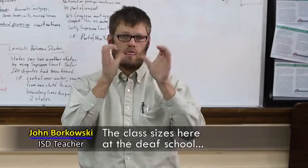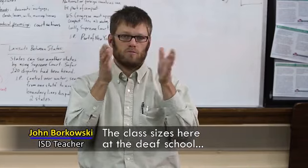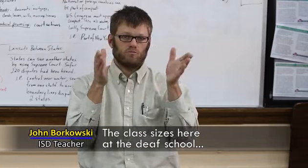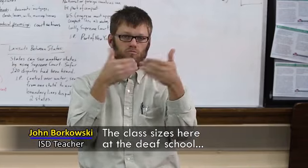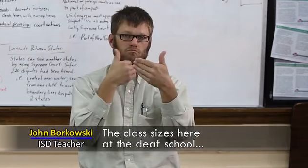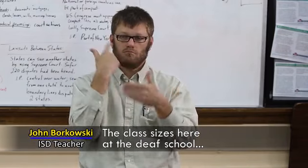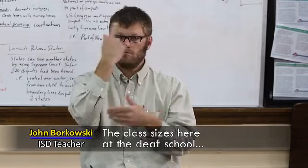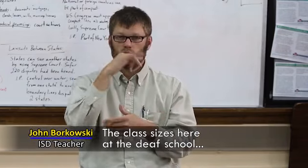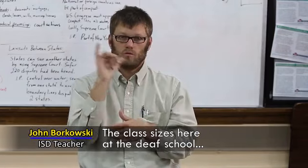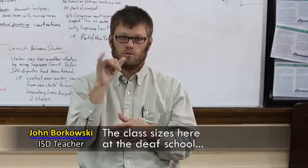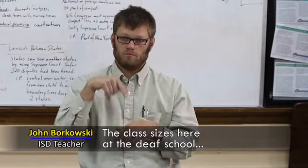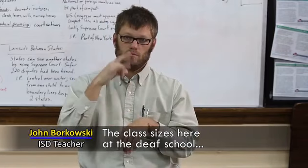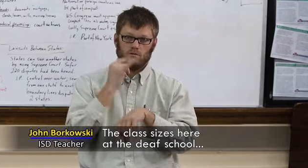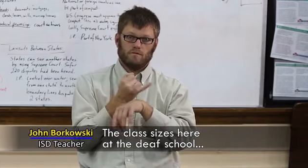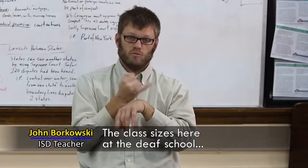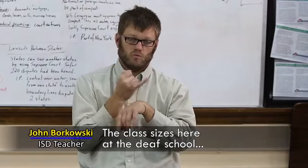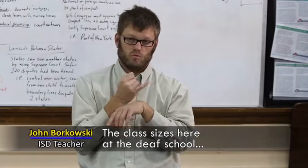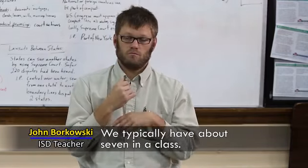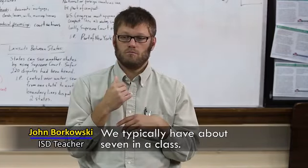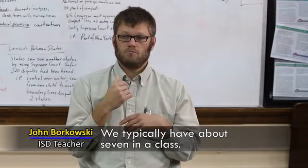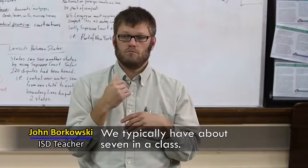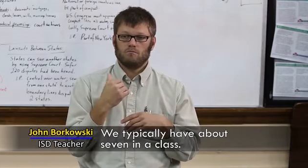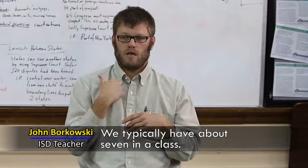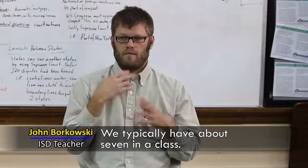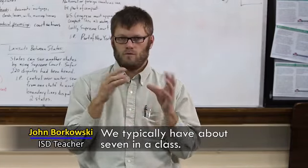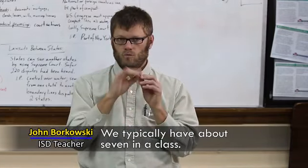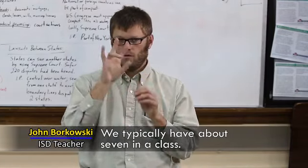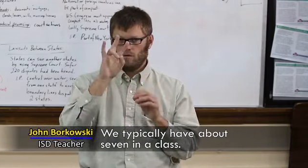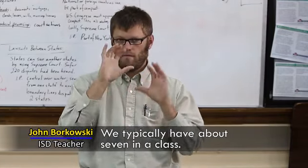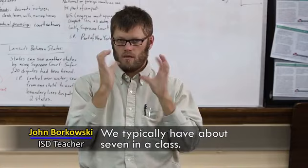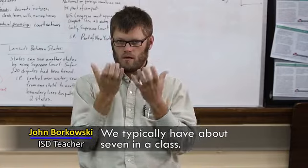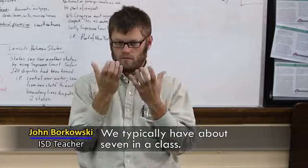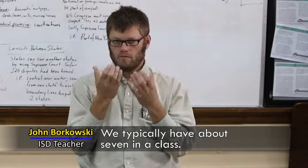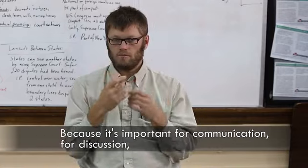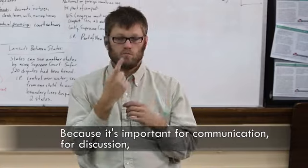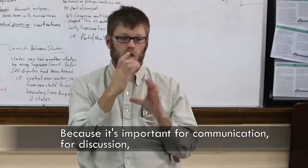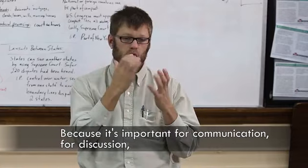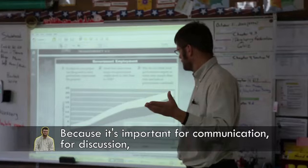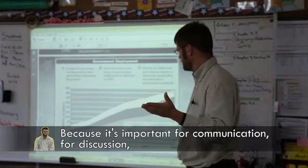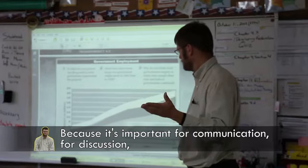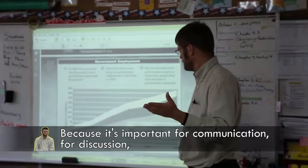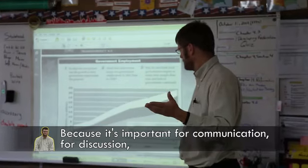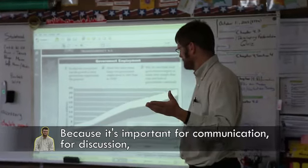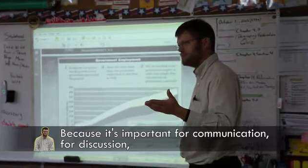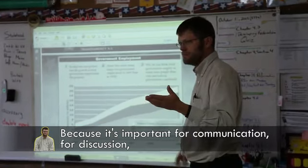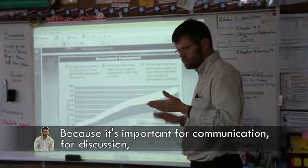The class sizes here at the deaf school, we typically have about 7 in a class because it's important for communication,